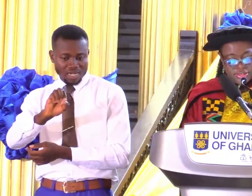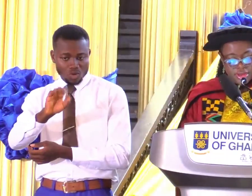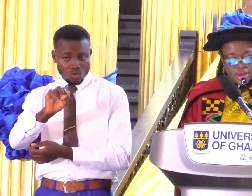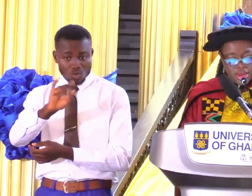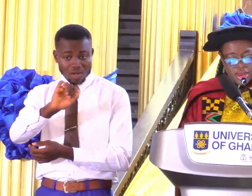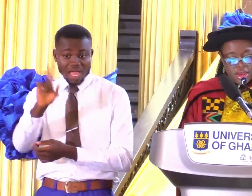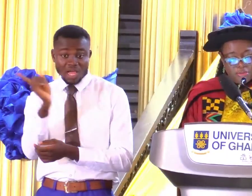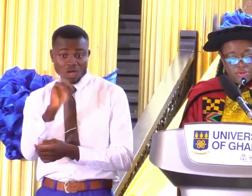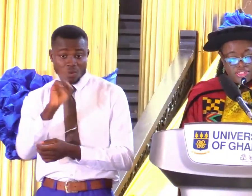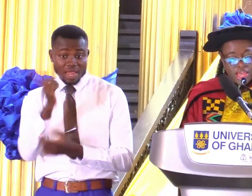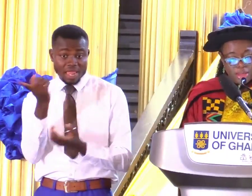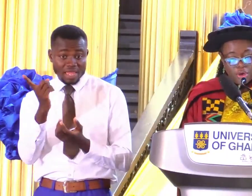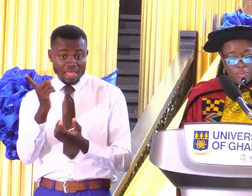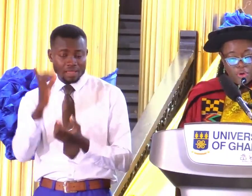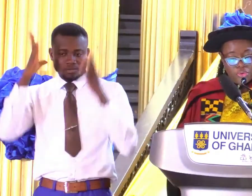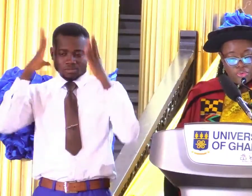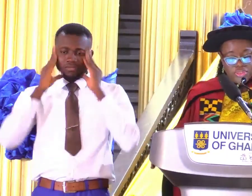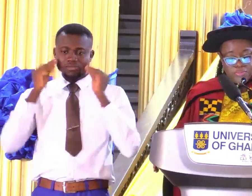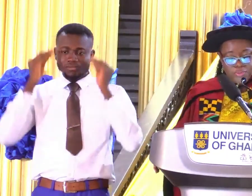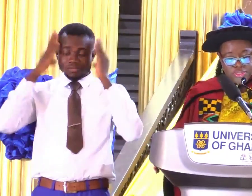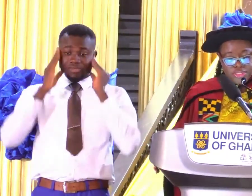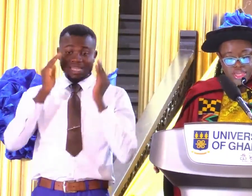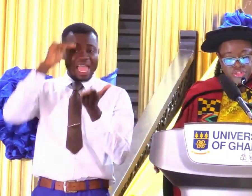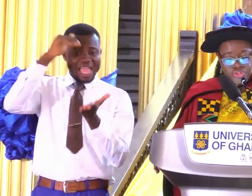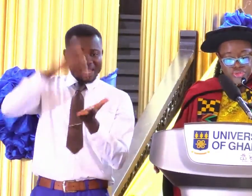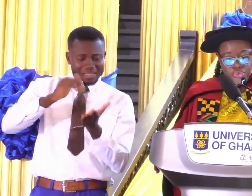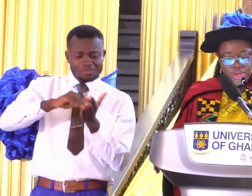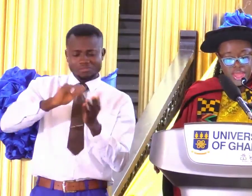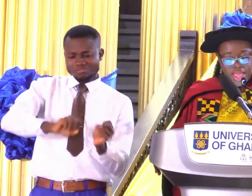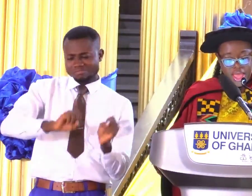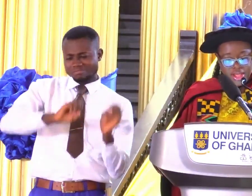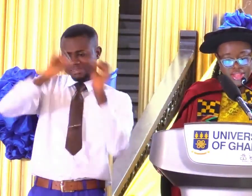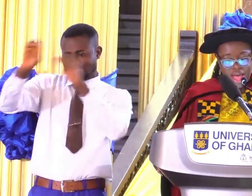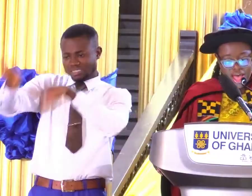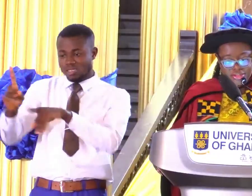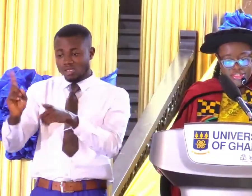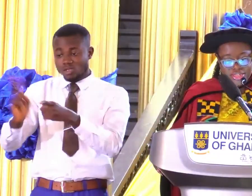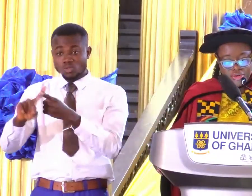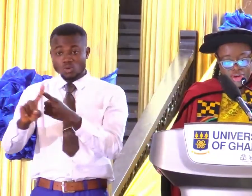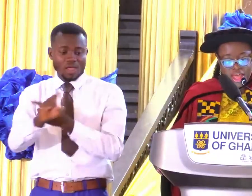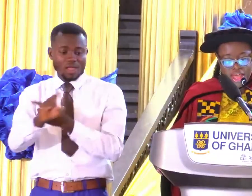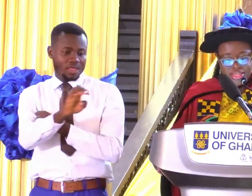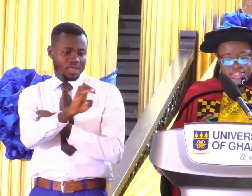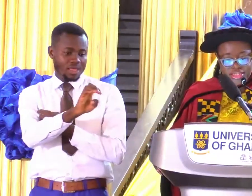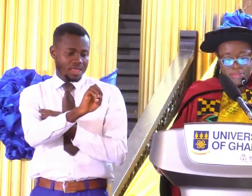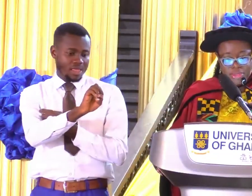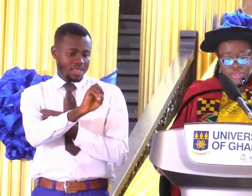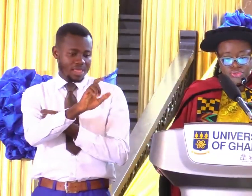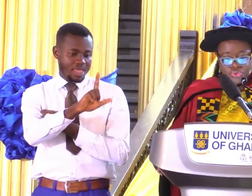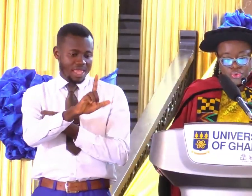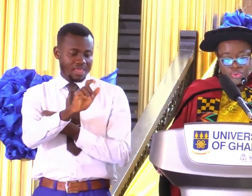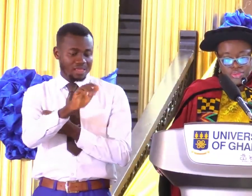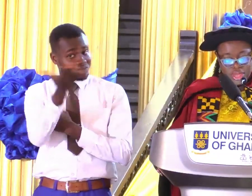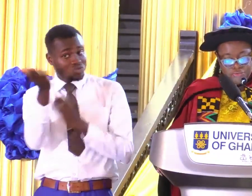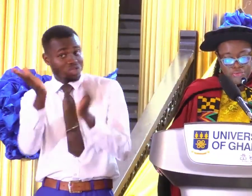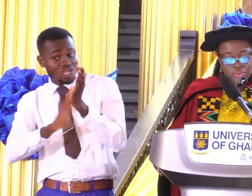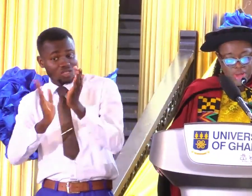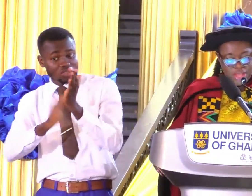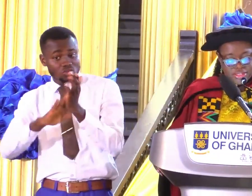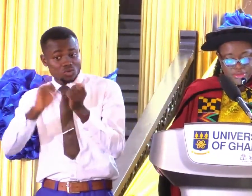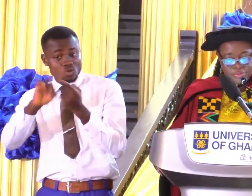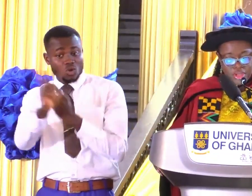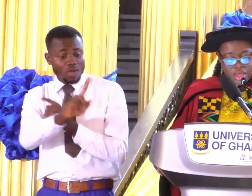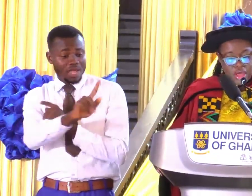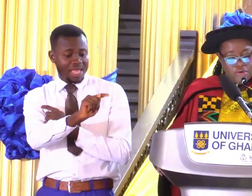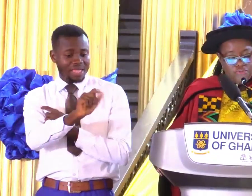Netherlands. Professor Appiah-Opong was posted to El Al-Zaria Islamic School, Tafo,